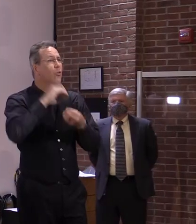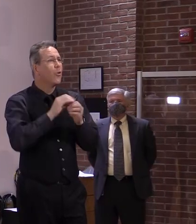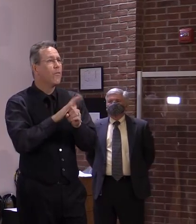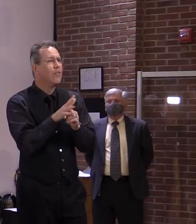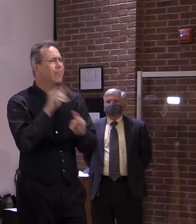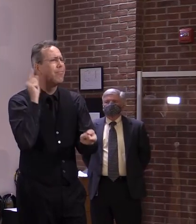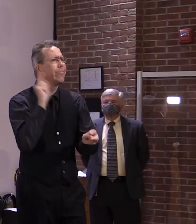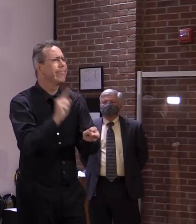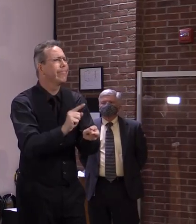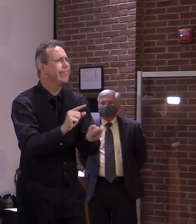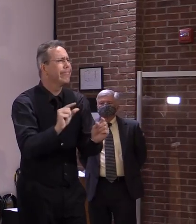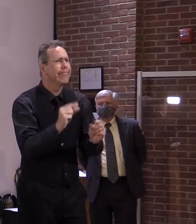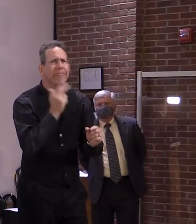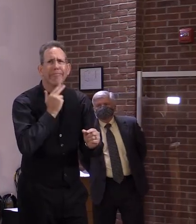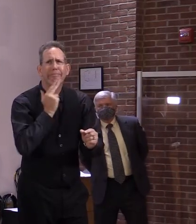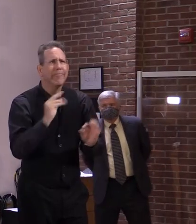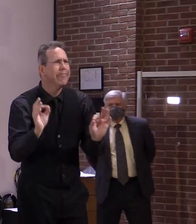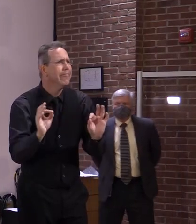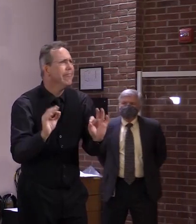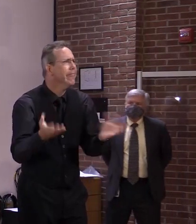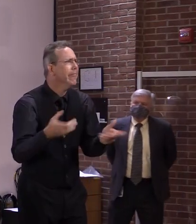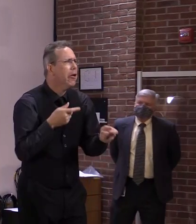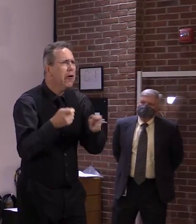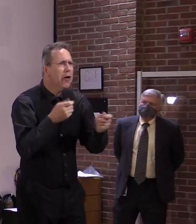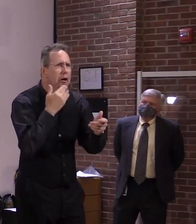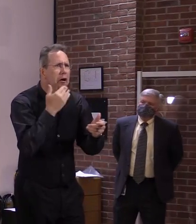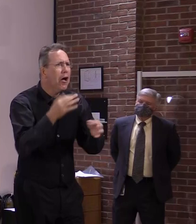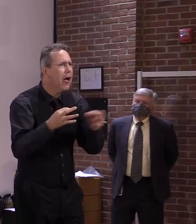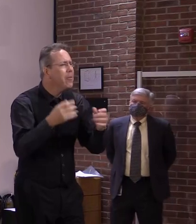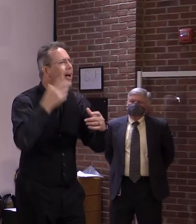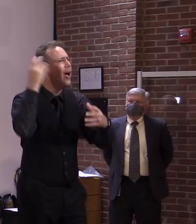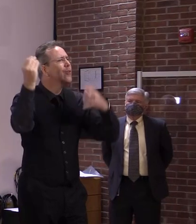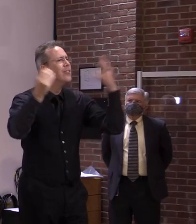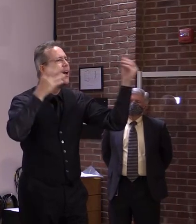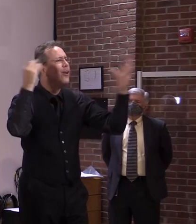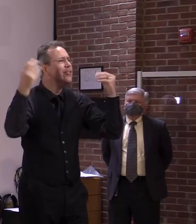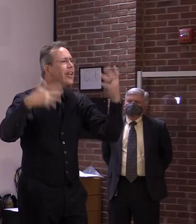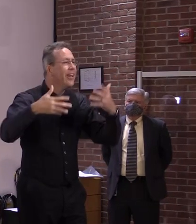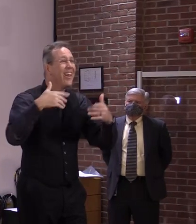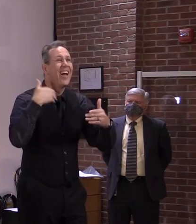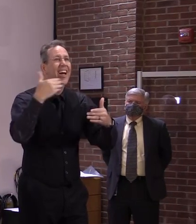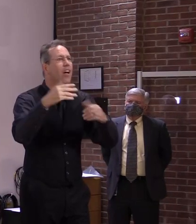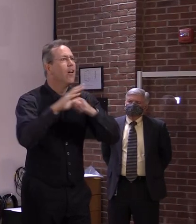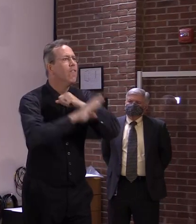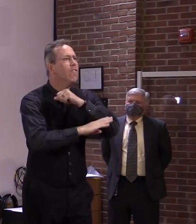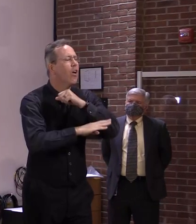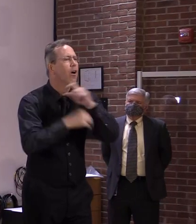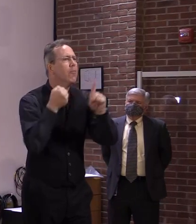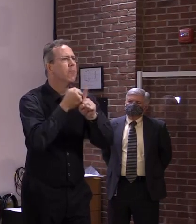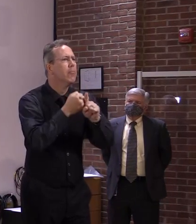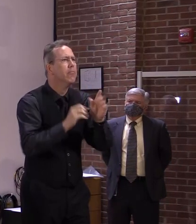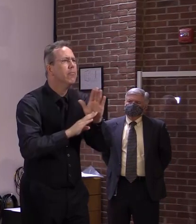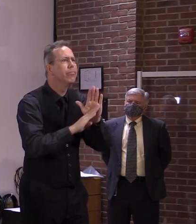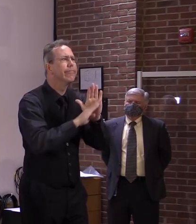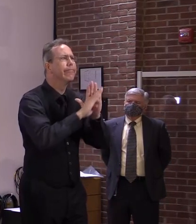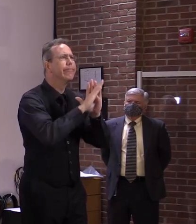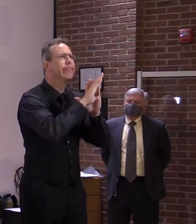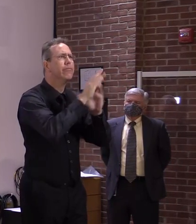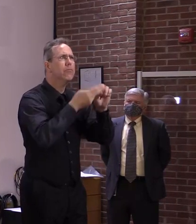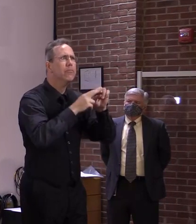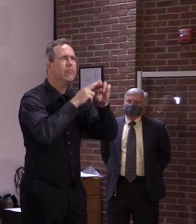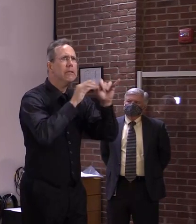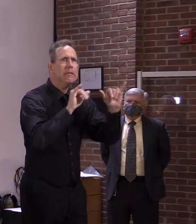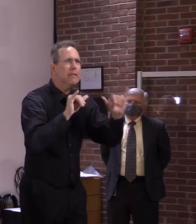go down during the summer months. Then we saw an uptake in an increase in number of cases in the fall.